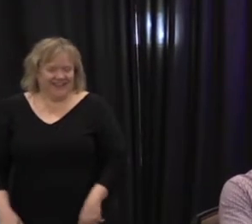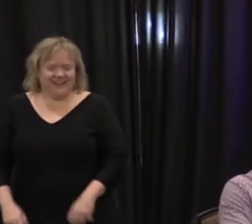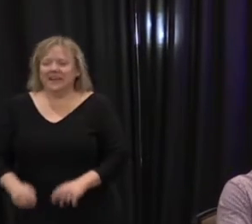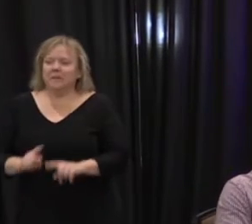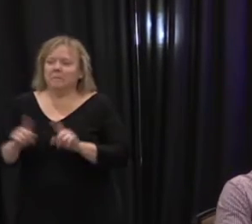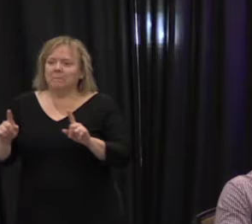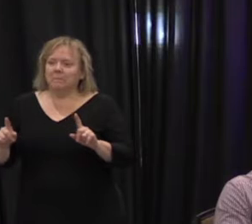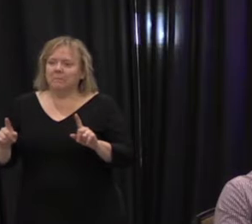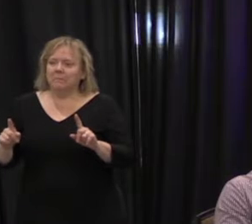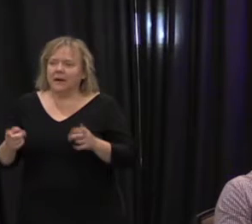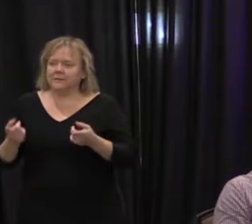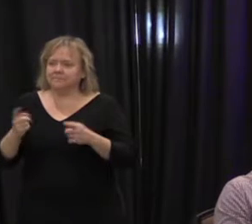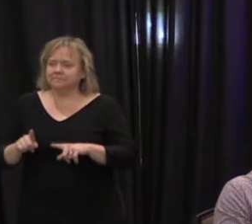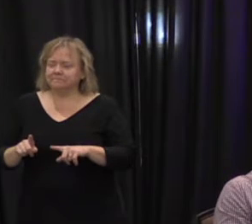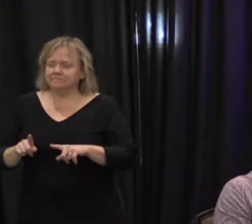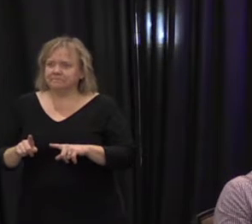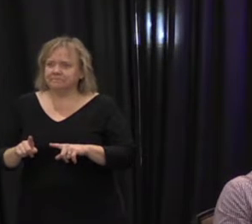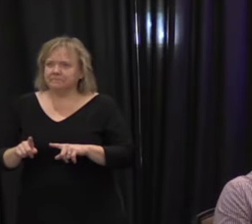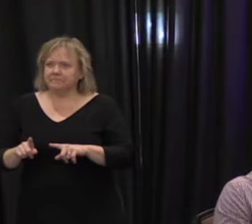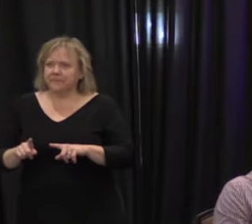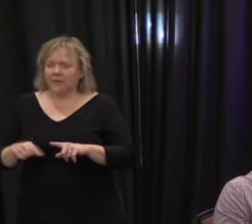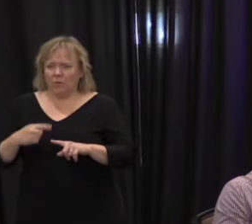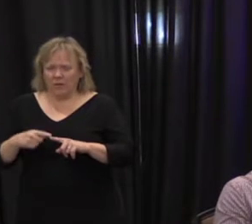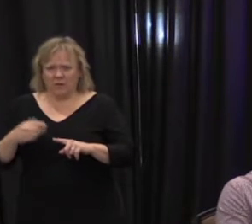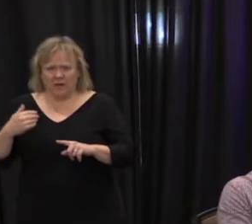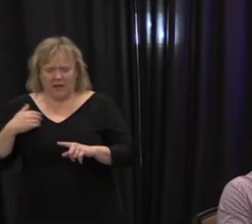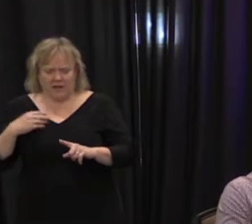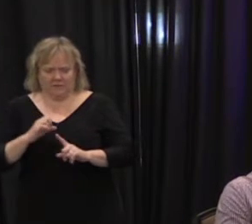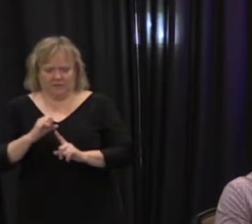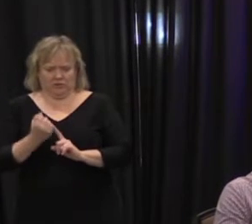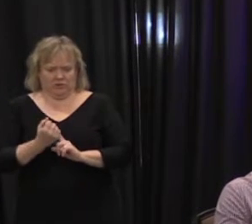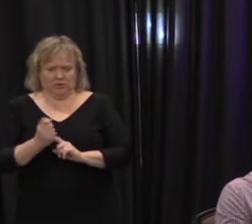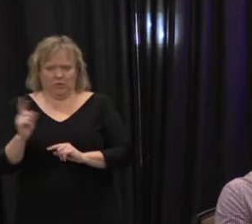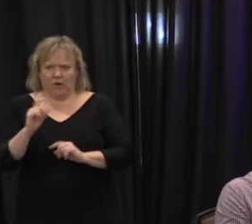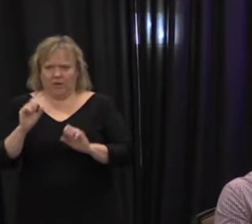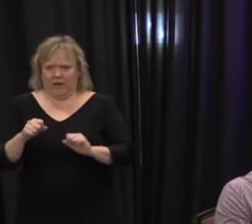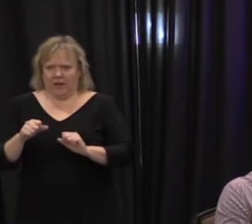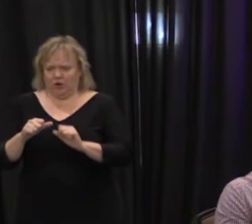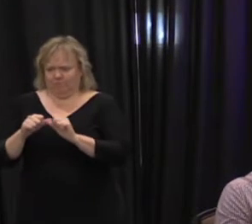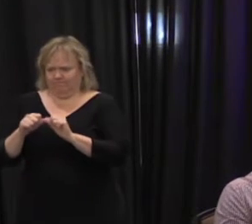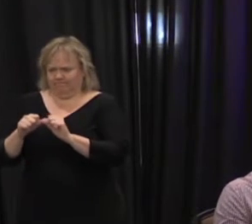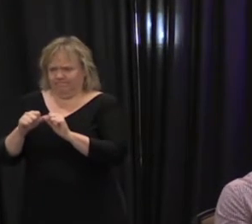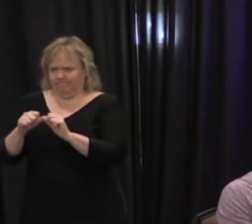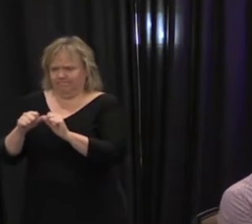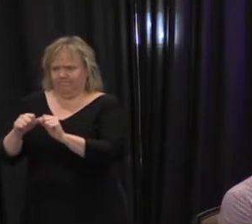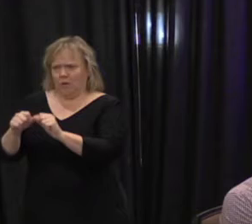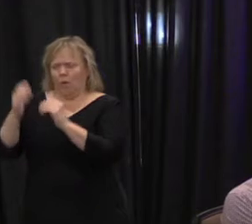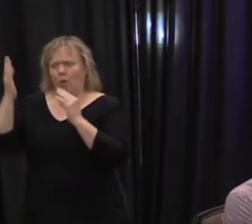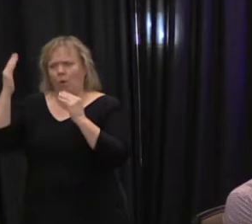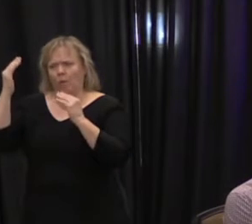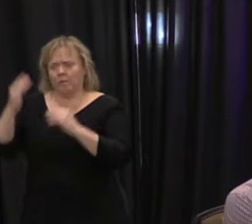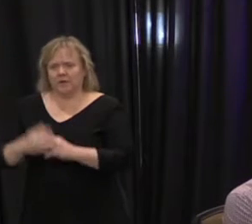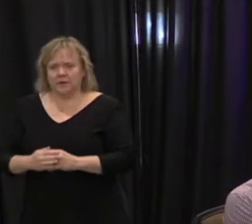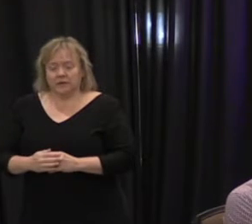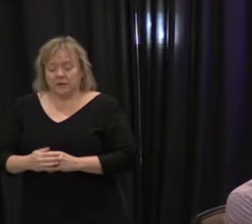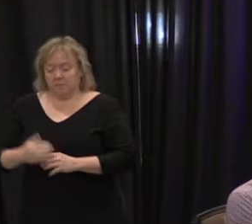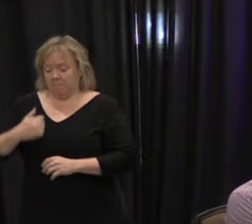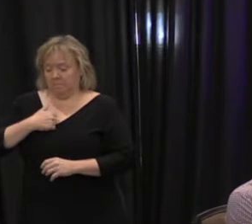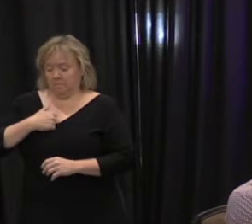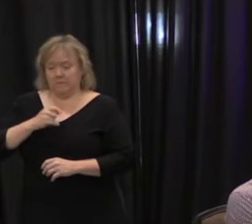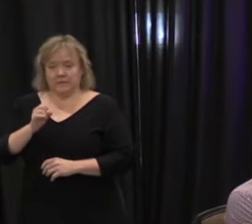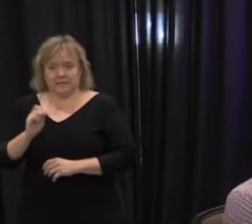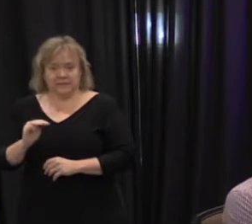But where do you find hope consistently? We had a conversation, actually, Sam and I had a